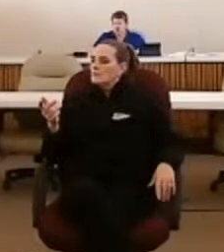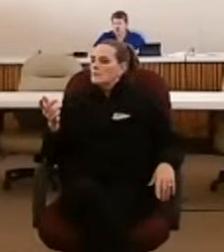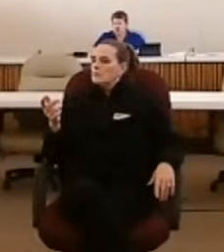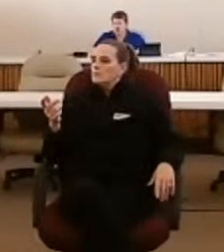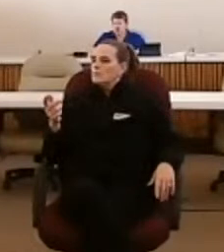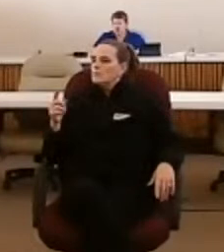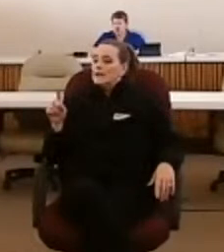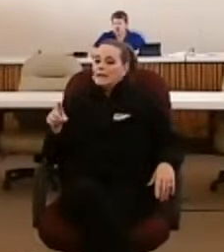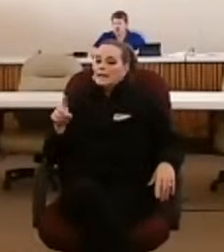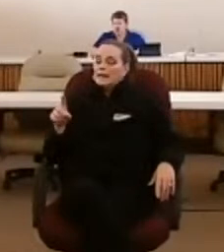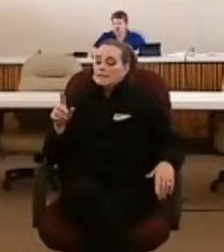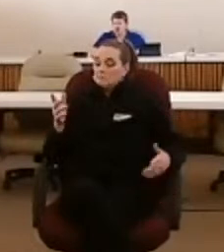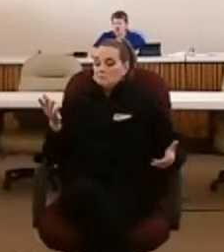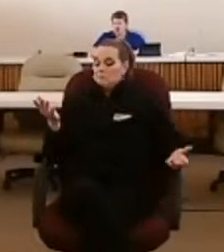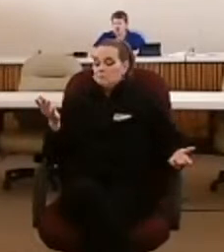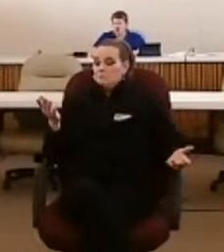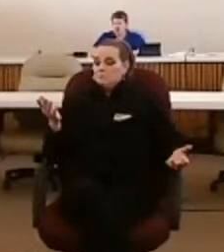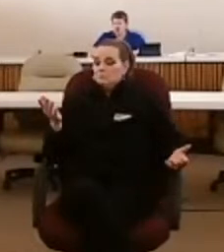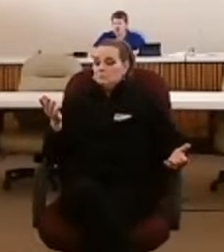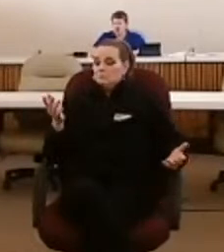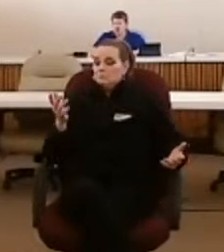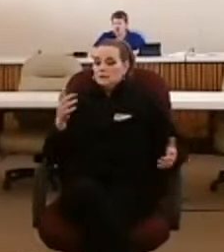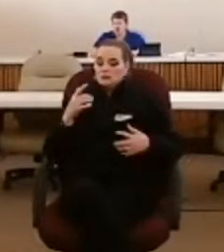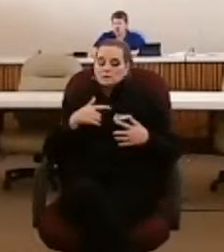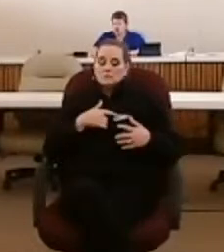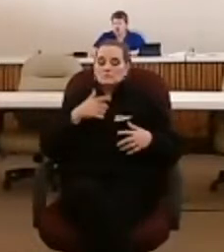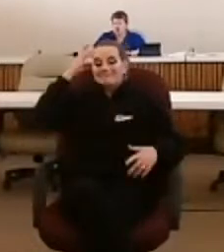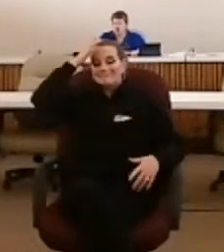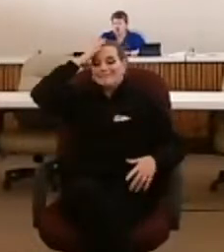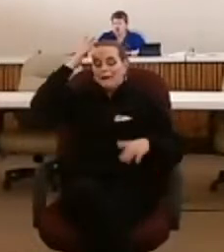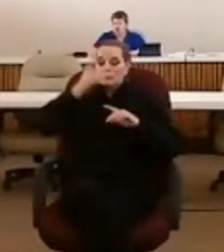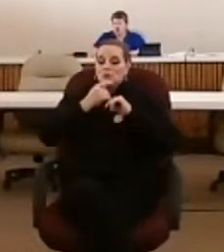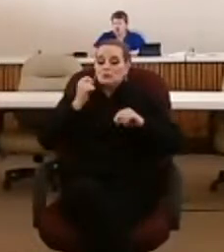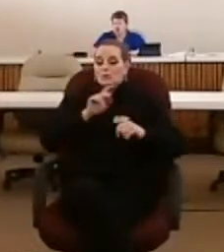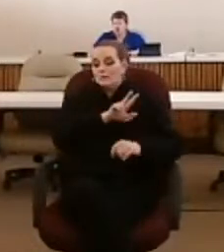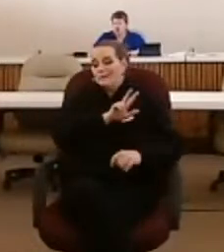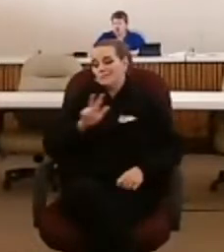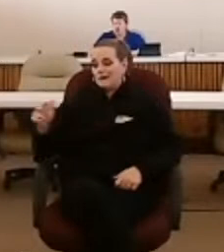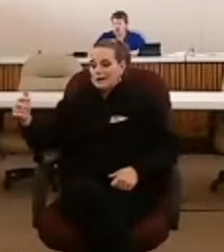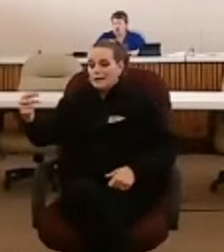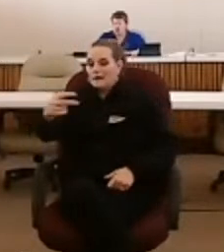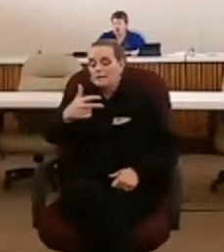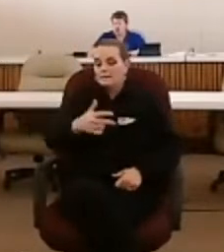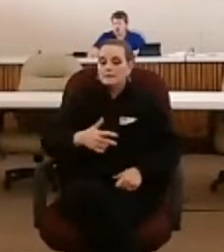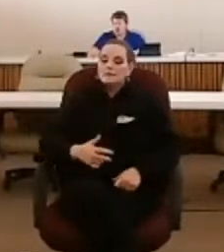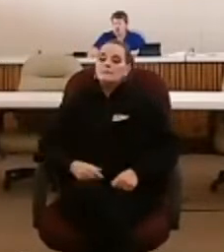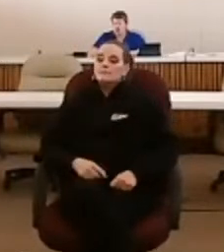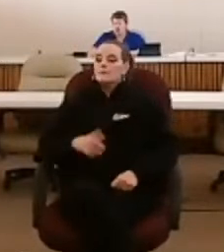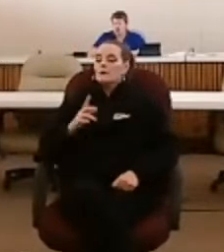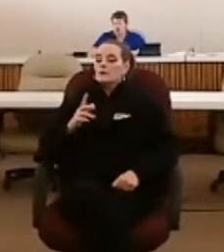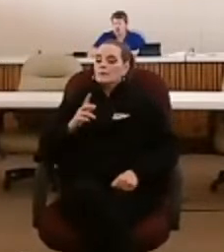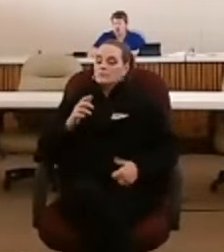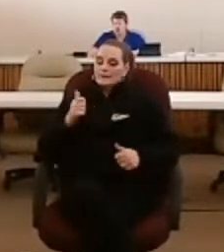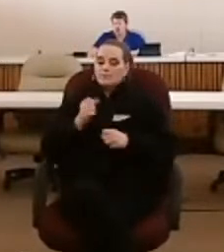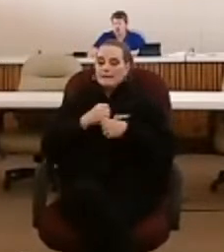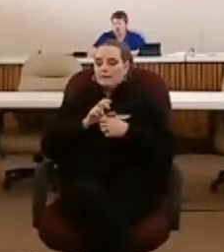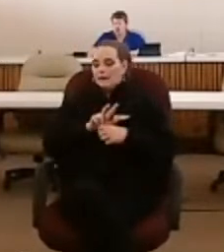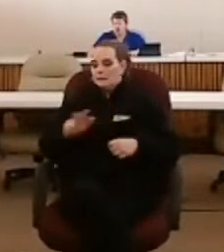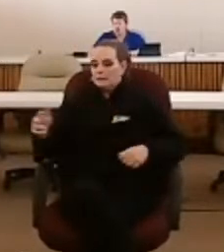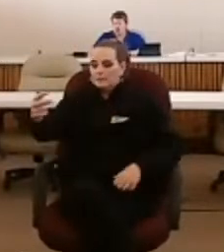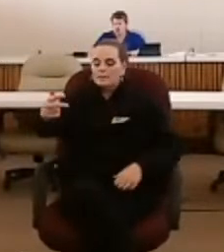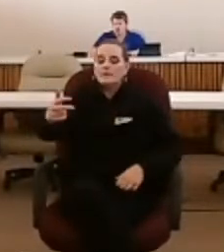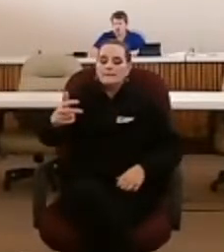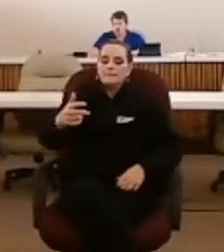It's just the point of when the garbage truck goes through. If there is somebody in the road turning that radius, the garbage truck will get